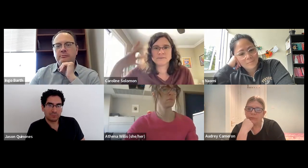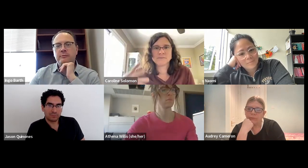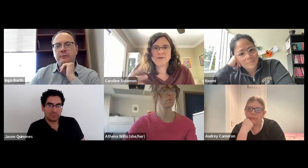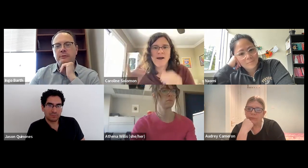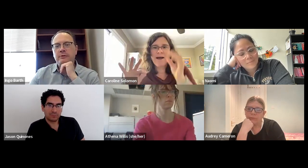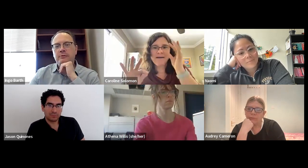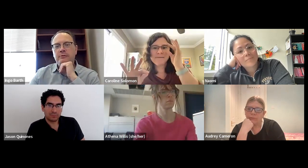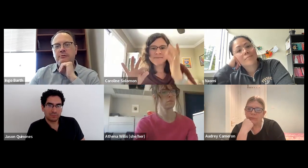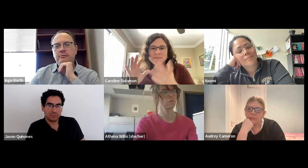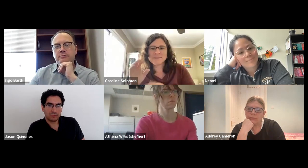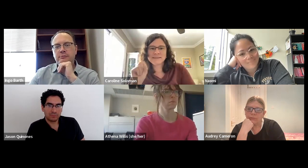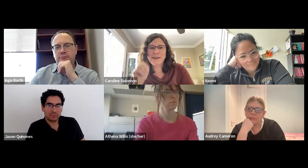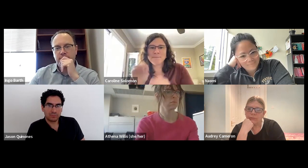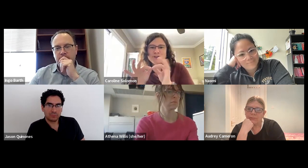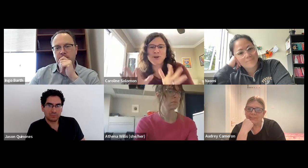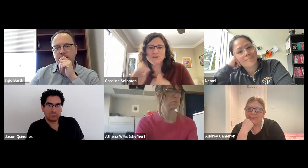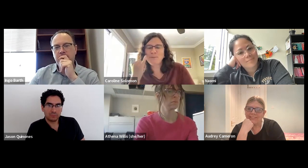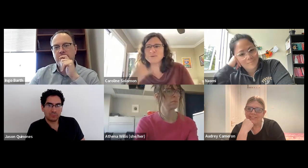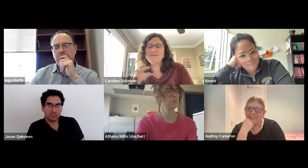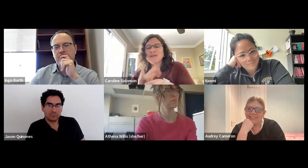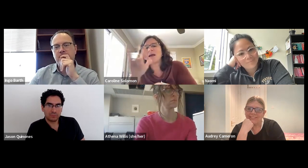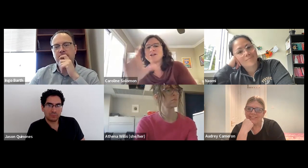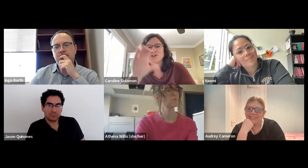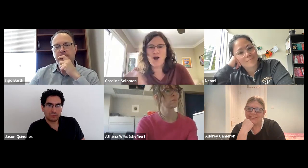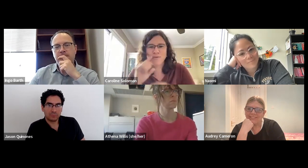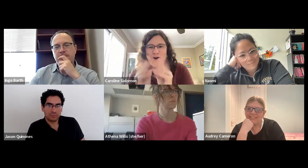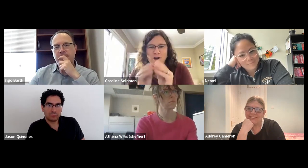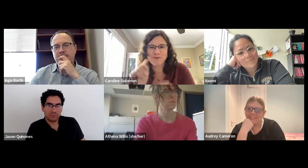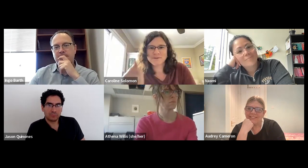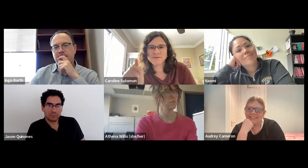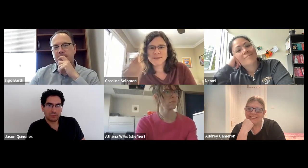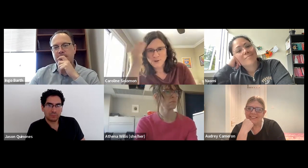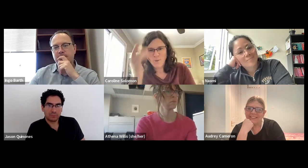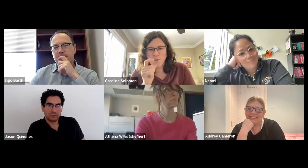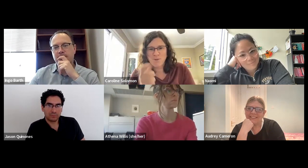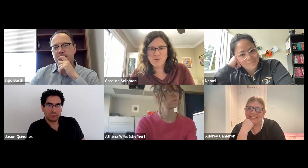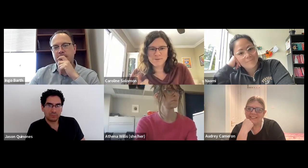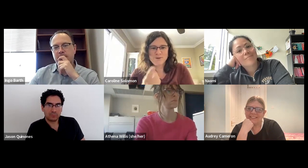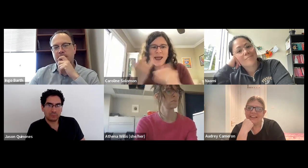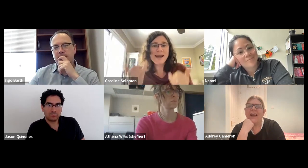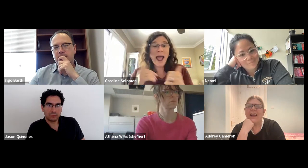love certification. You know, I would love it if, you know, we had STEM interpreters that could fly to various